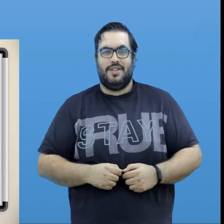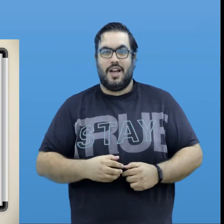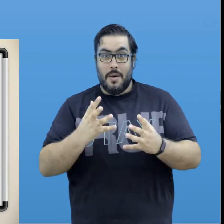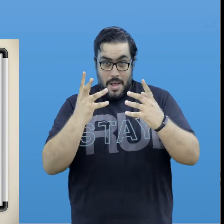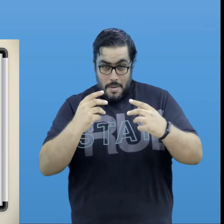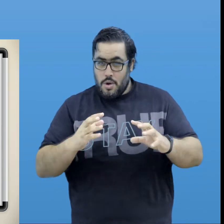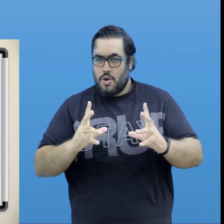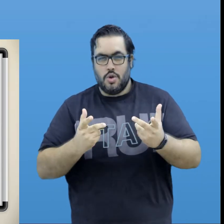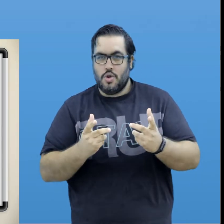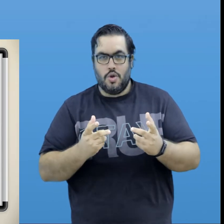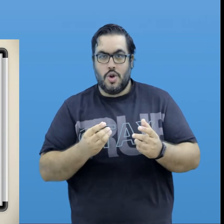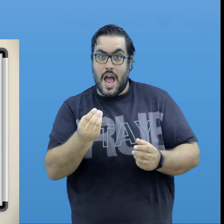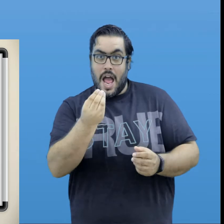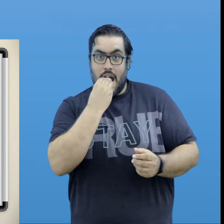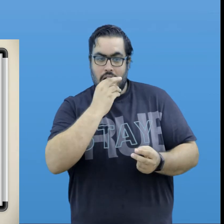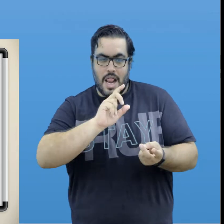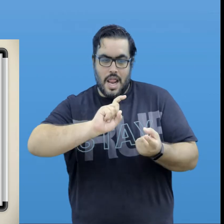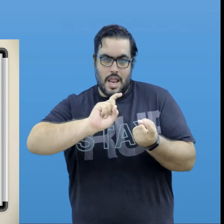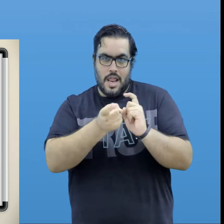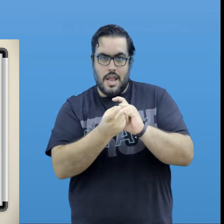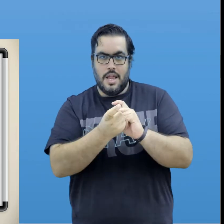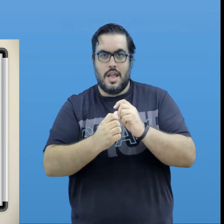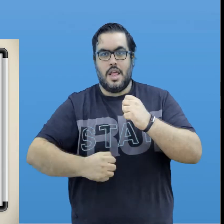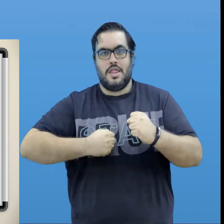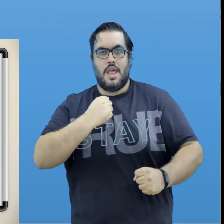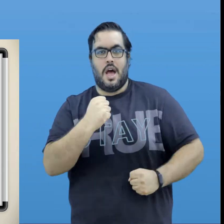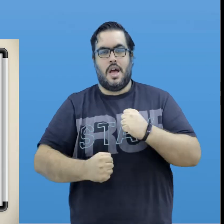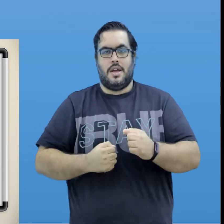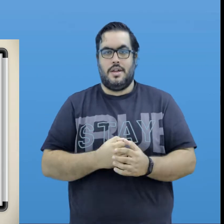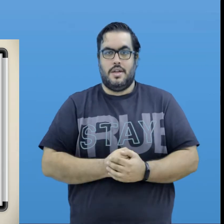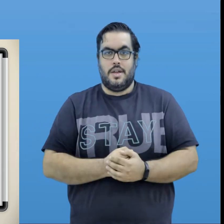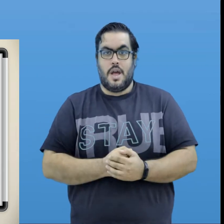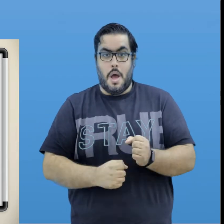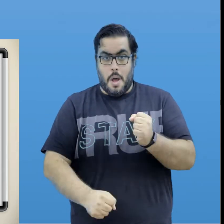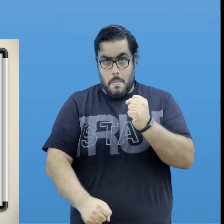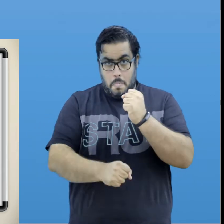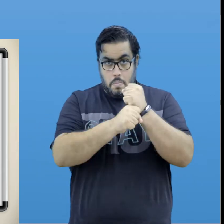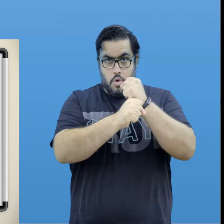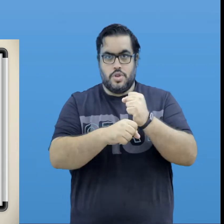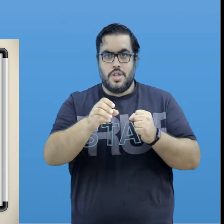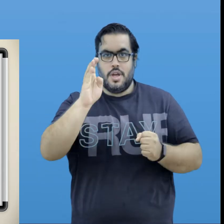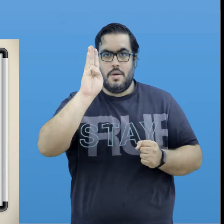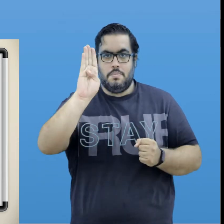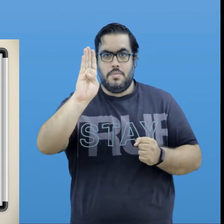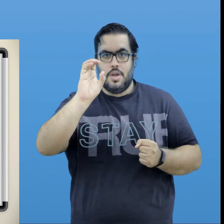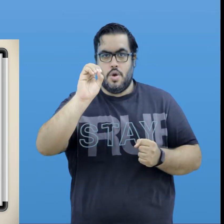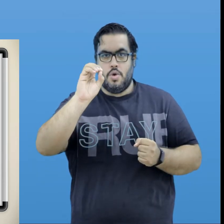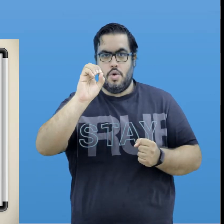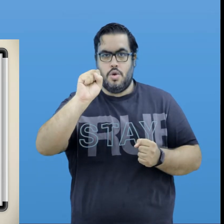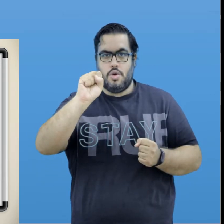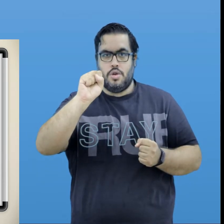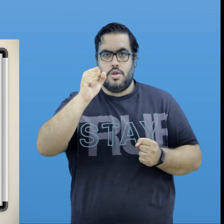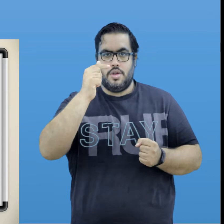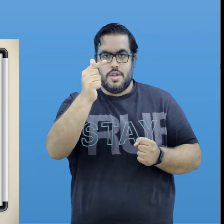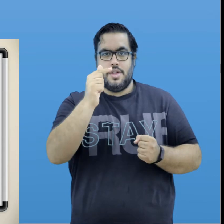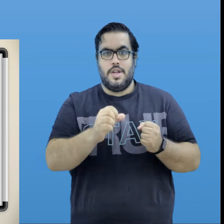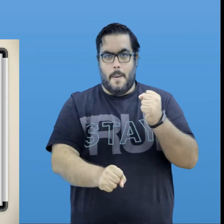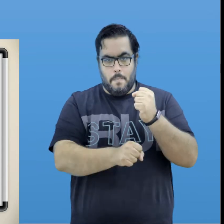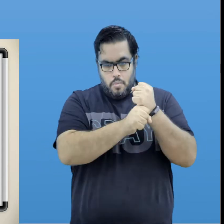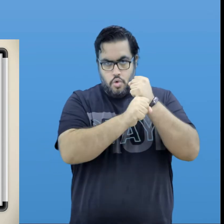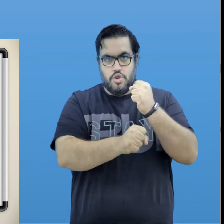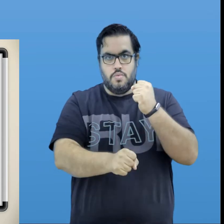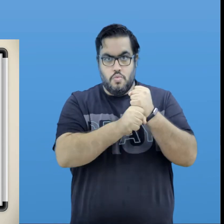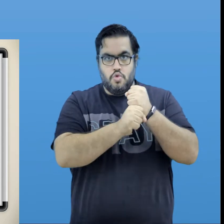the context, which will help you guess what the word means. And the last thing is, ask yourself, what is this